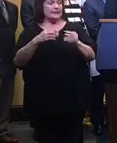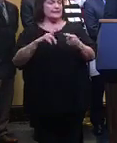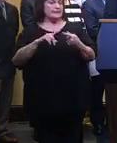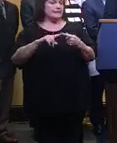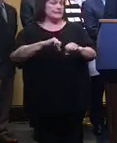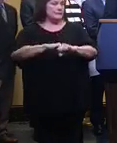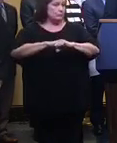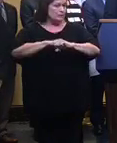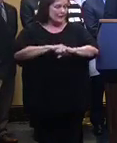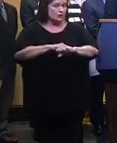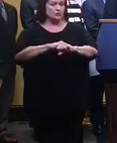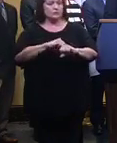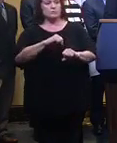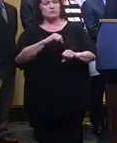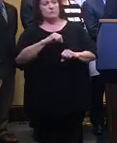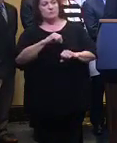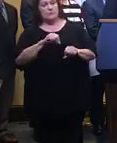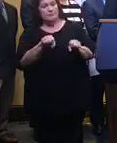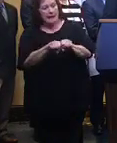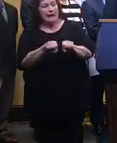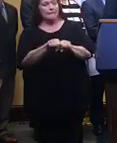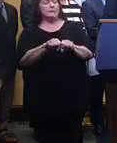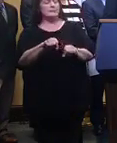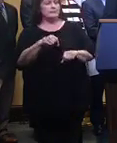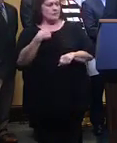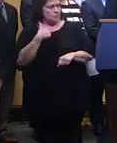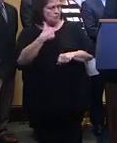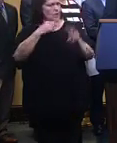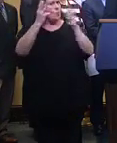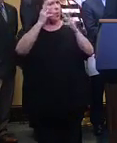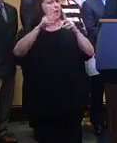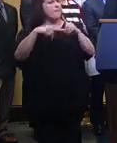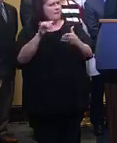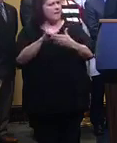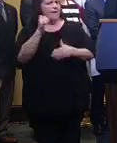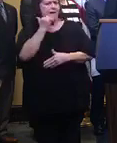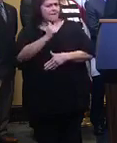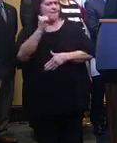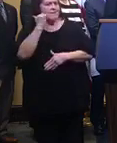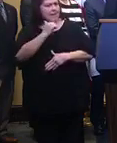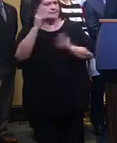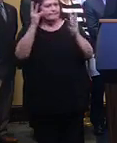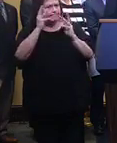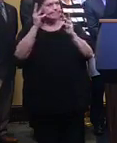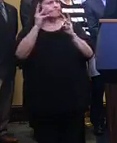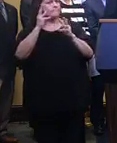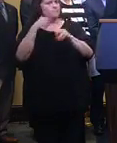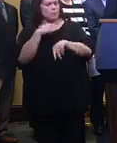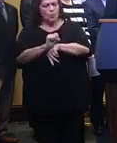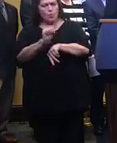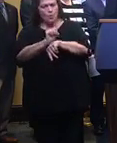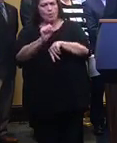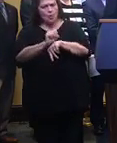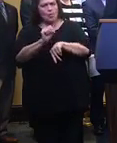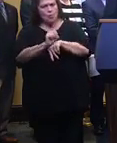management think about this every day, and Mayor Cantrell has thought about this every day, and our teams have been working on this to